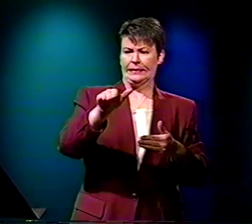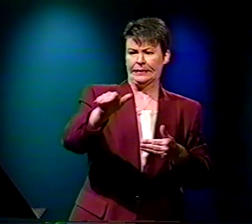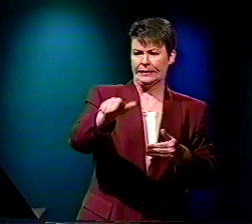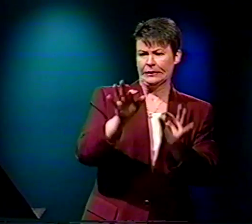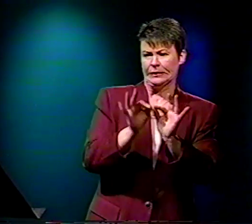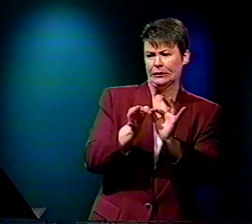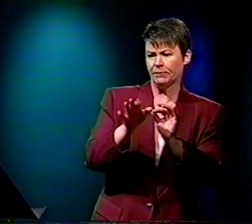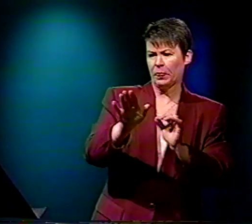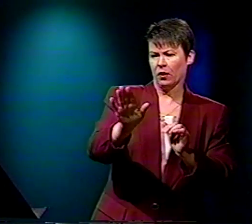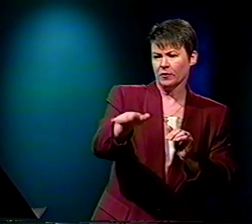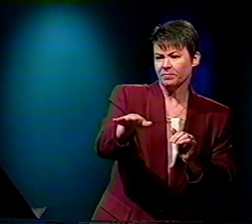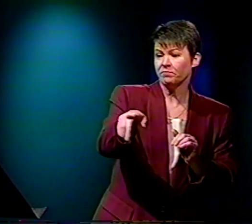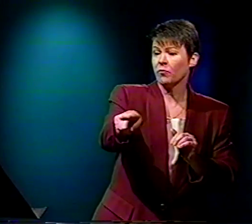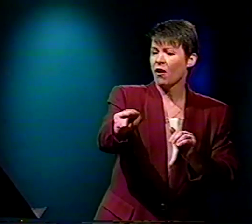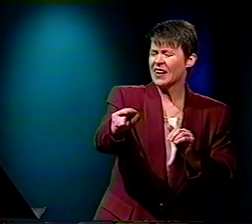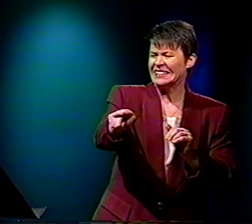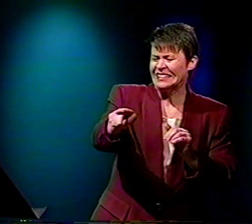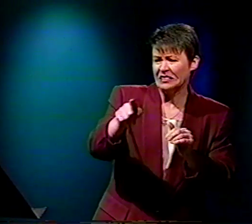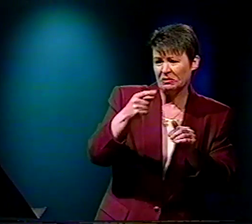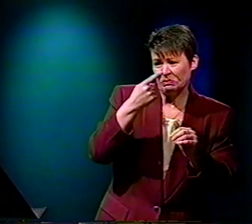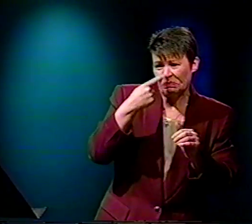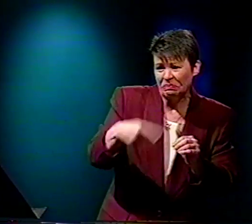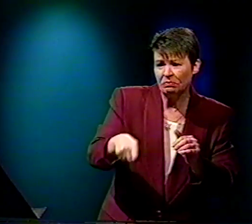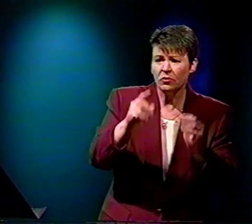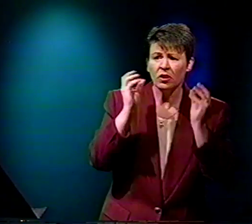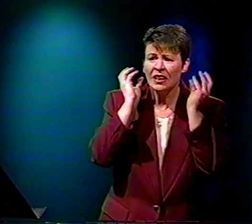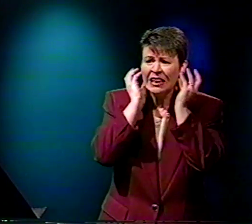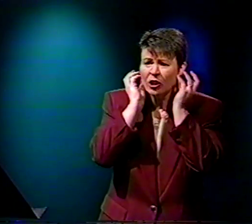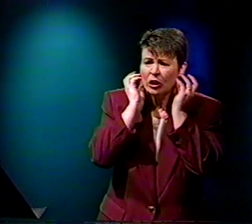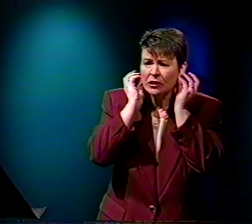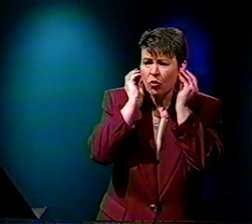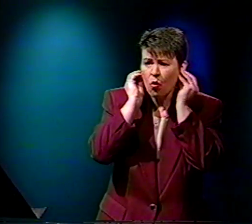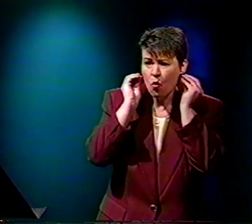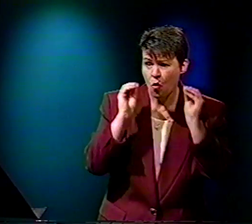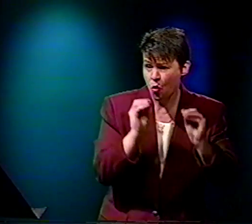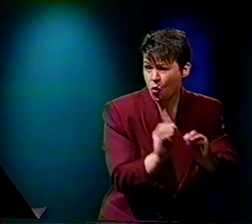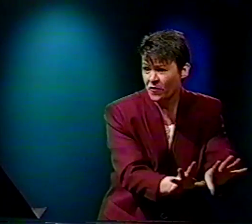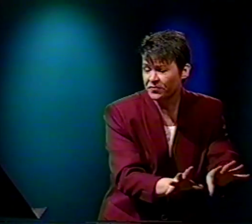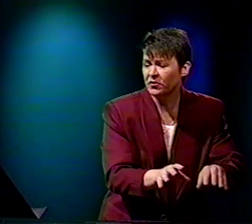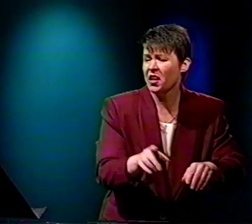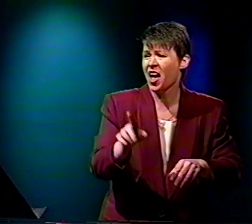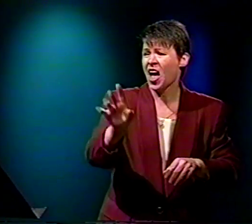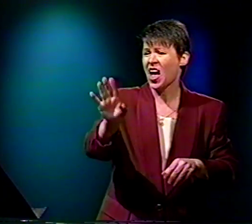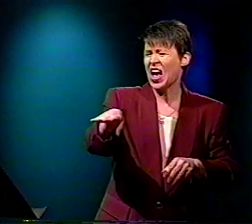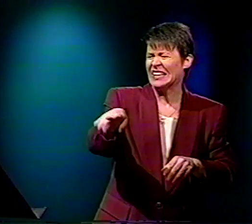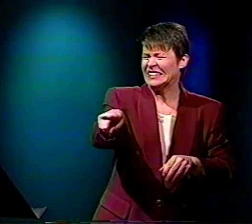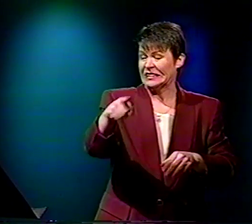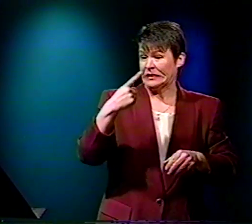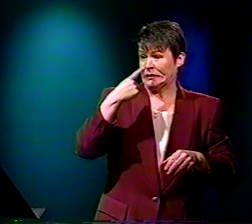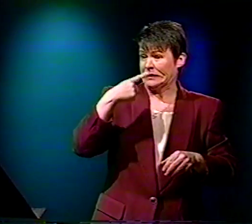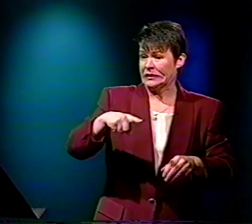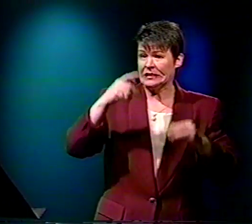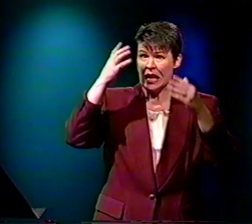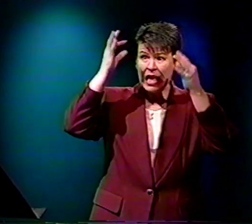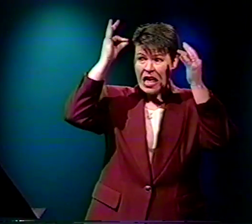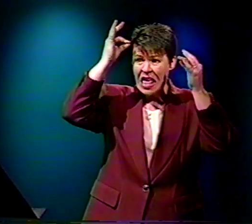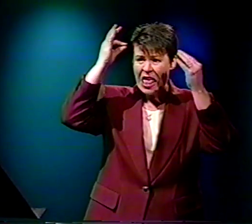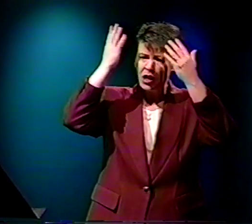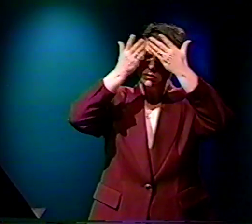offered the job? So I might say, well, you know, and a deaf person might tell an interpreter, you